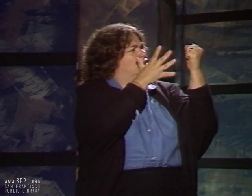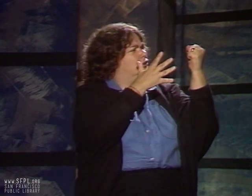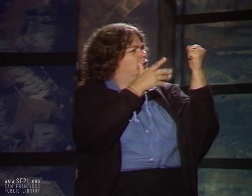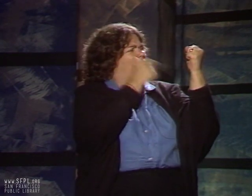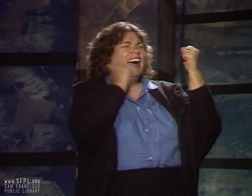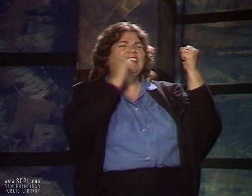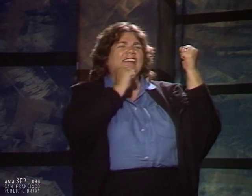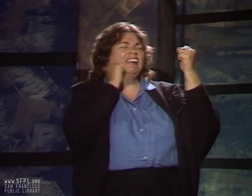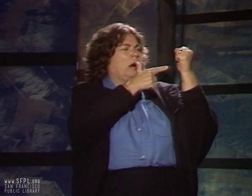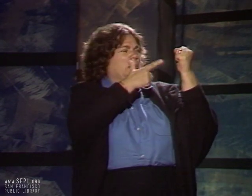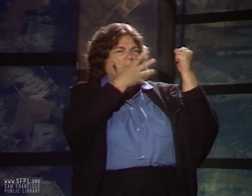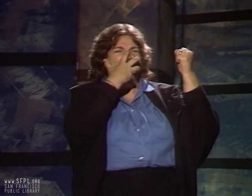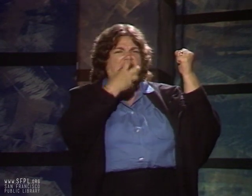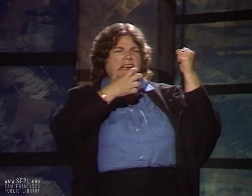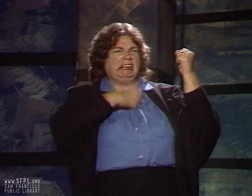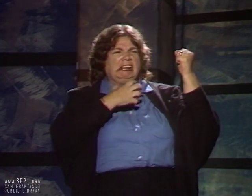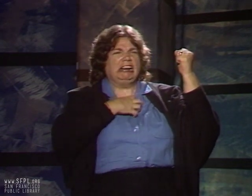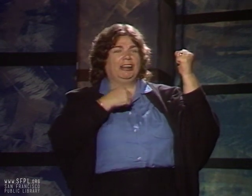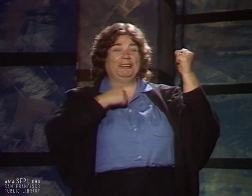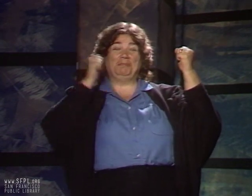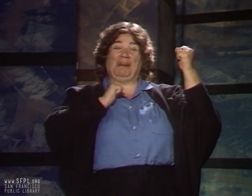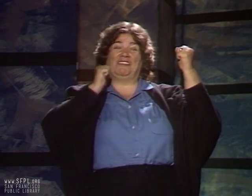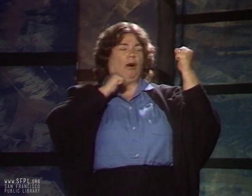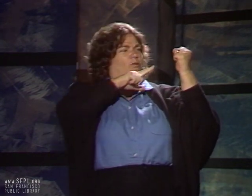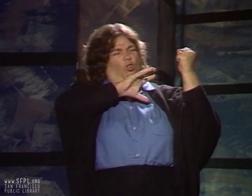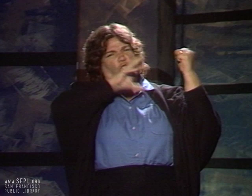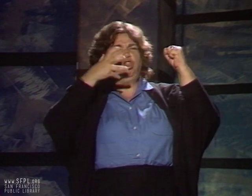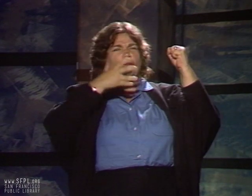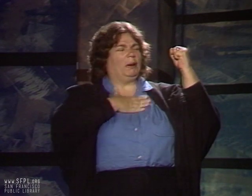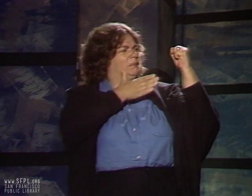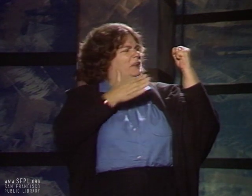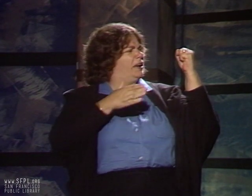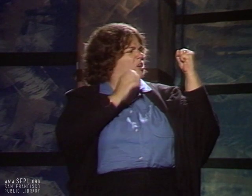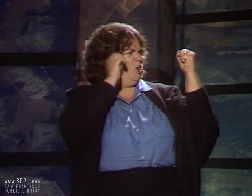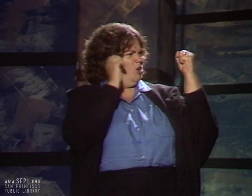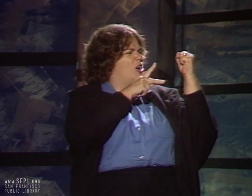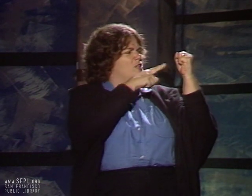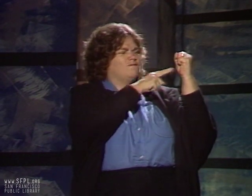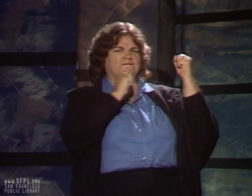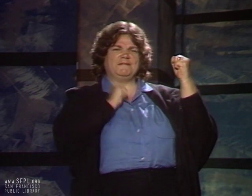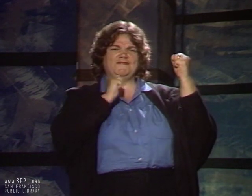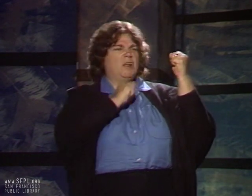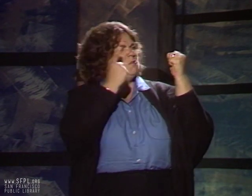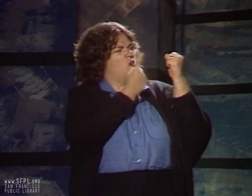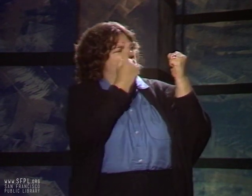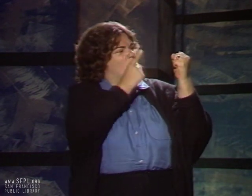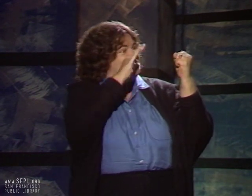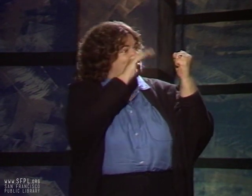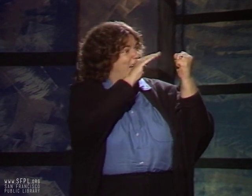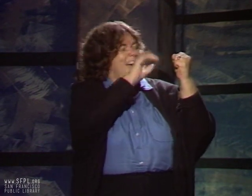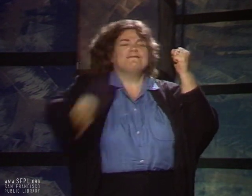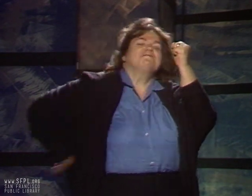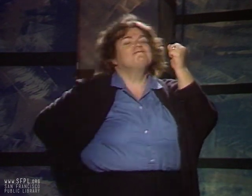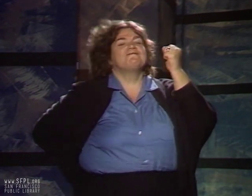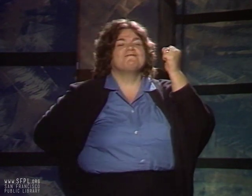I said, cut it out. Lay off. What is your trip? Every time we perform, you screw it up. You want to be a star? Okay, you're on your own,